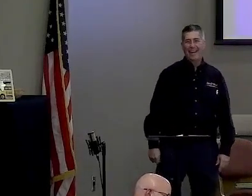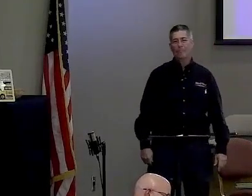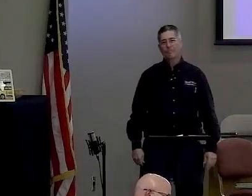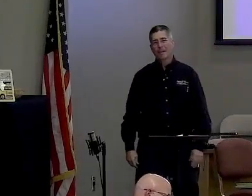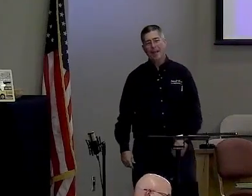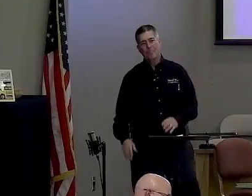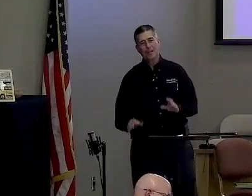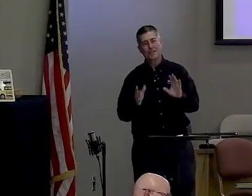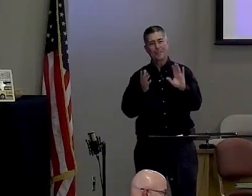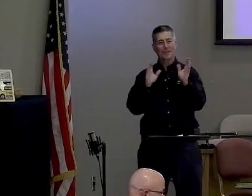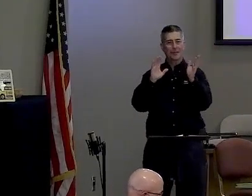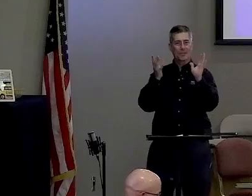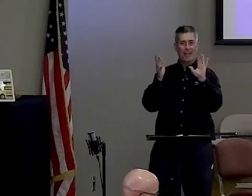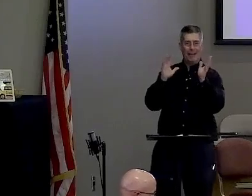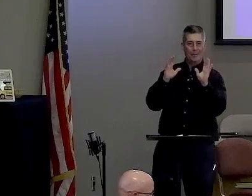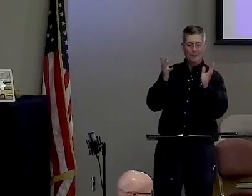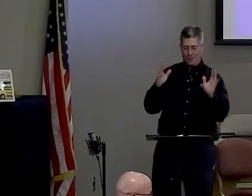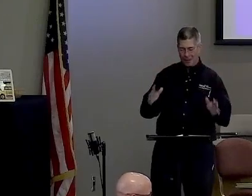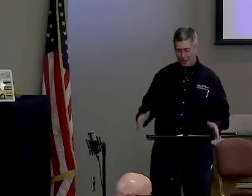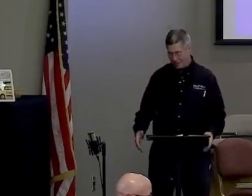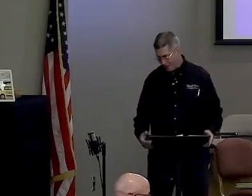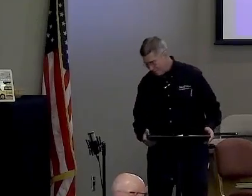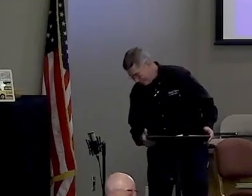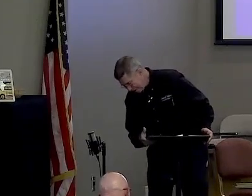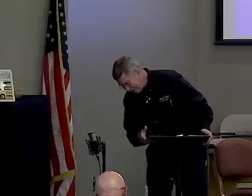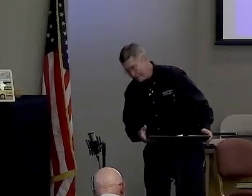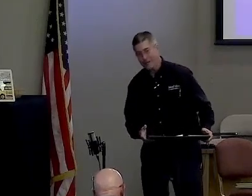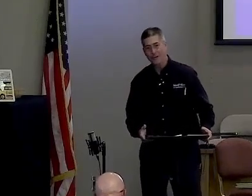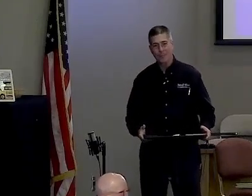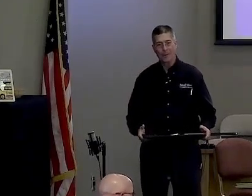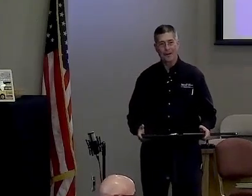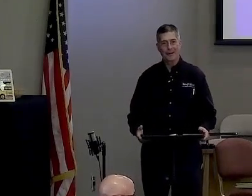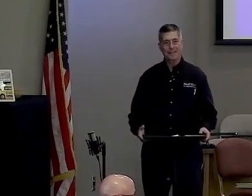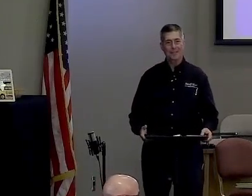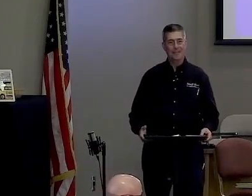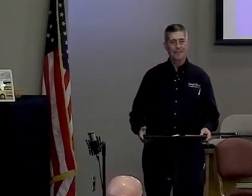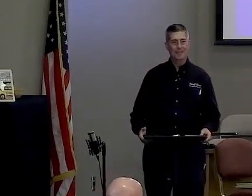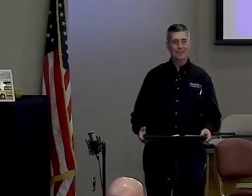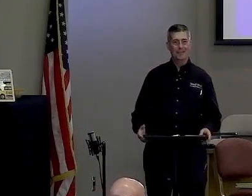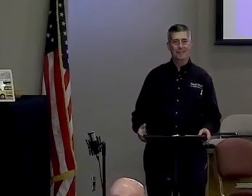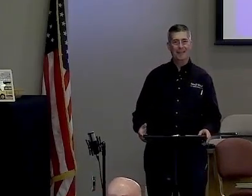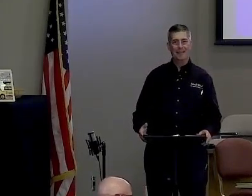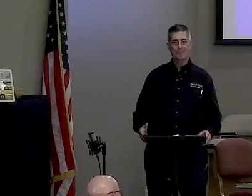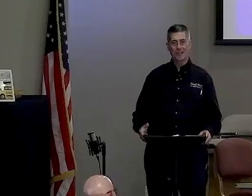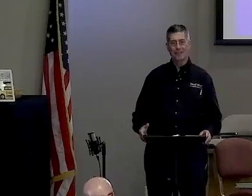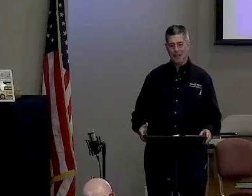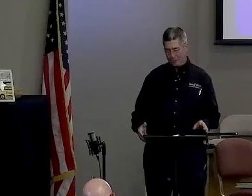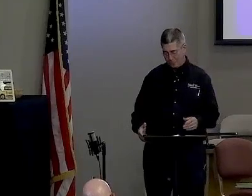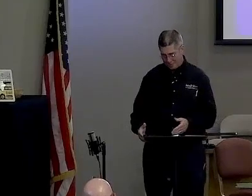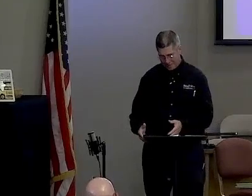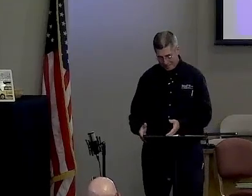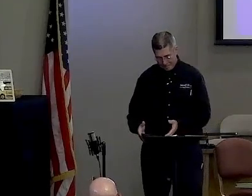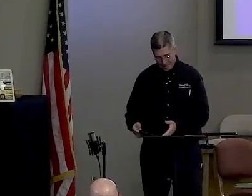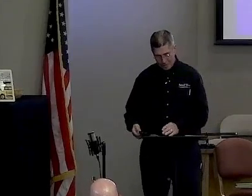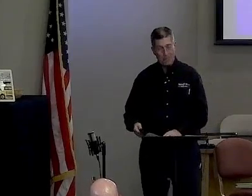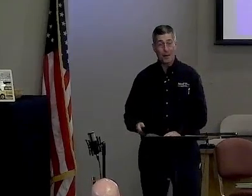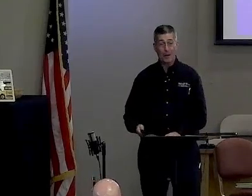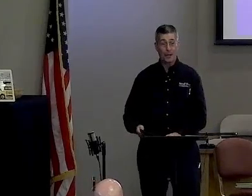Now, please don't mention, we talk very clearly and very brilliantly in the deaf world. So I'm not calling you